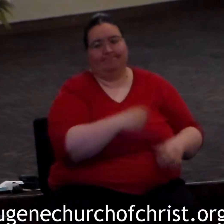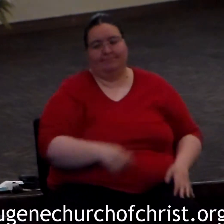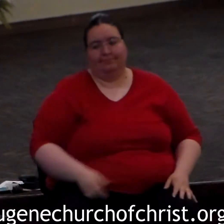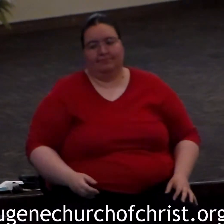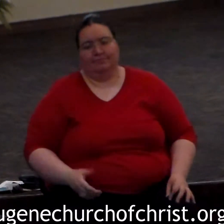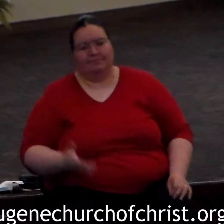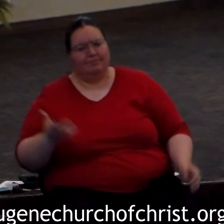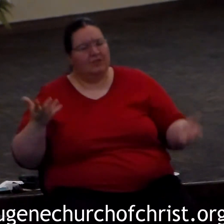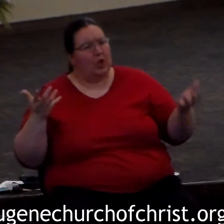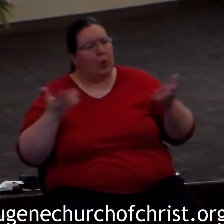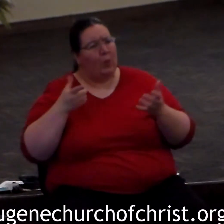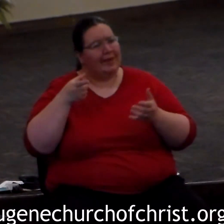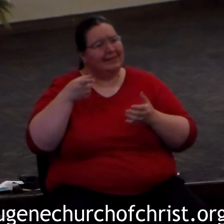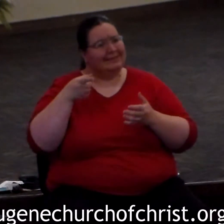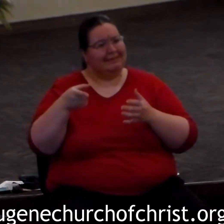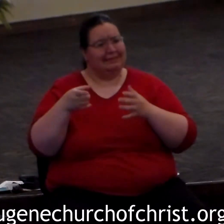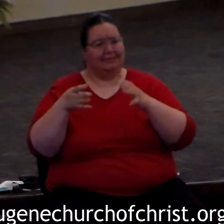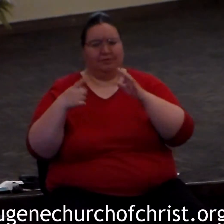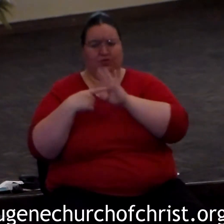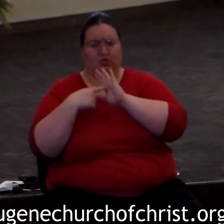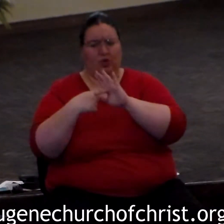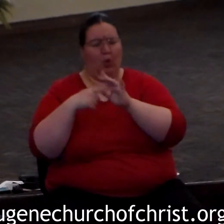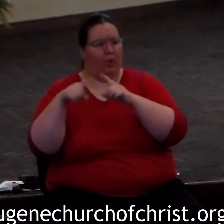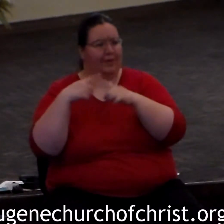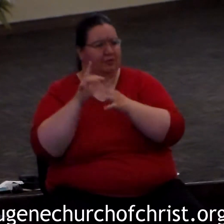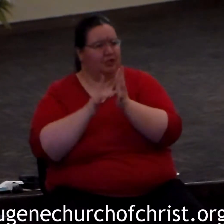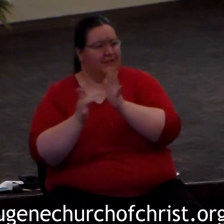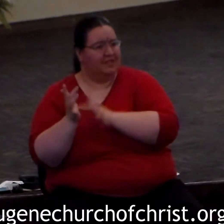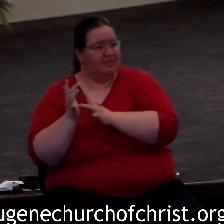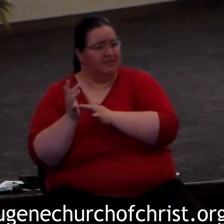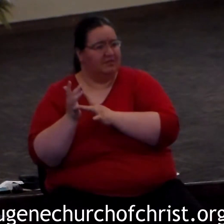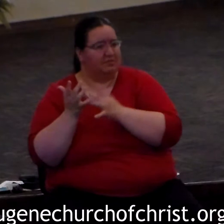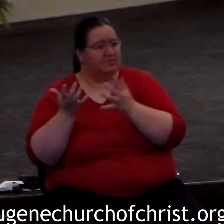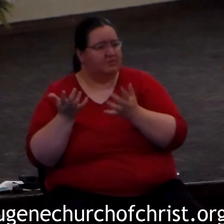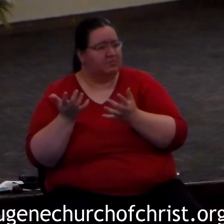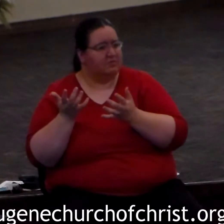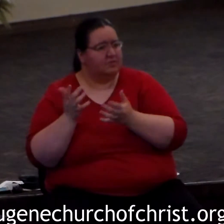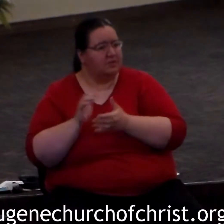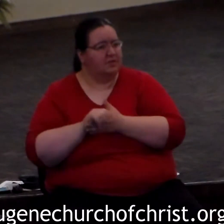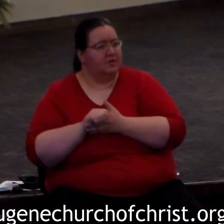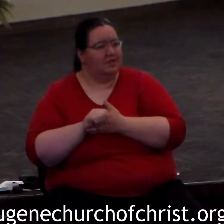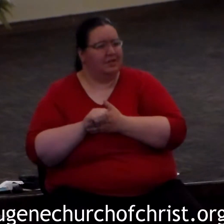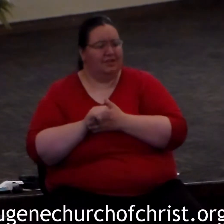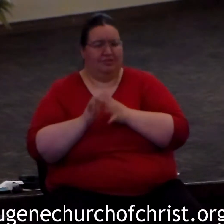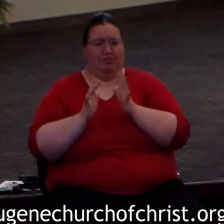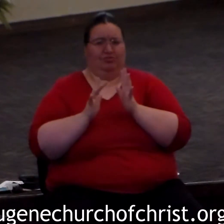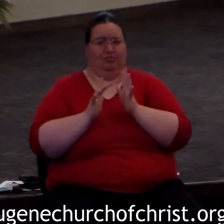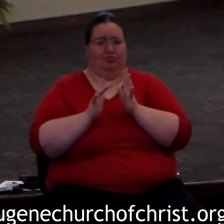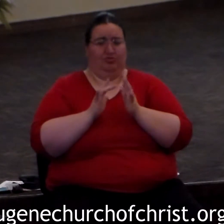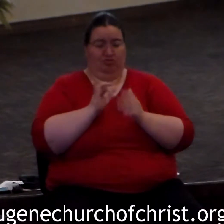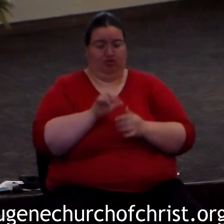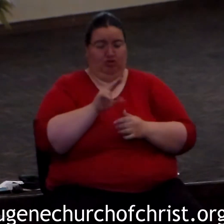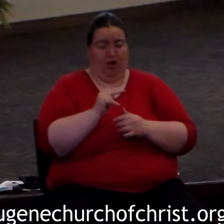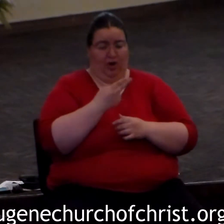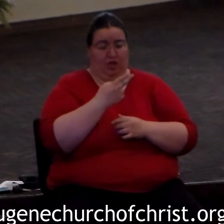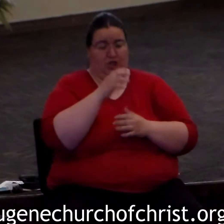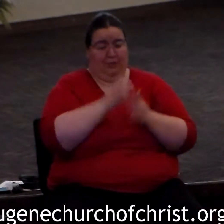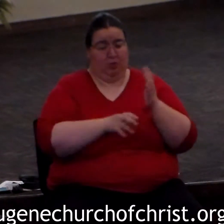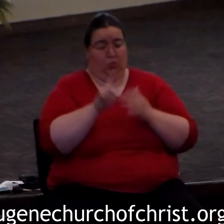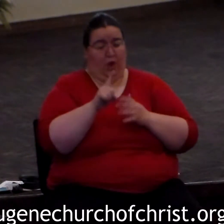was the Word, and the Word was with God, and the Word was God, you've got a Jesus who was here from creation on. And then in the early part of the